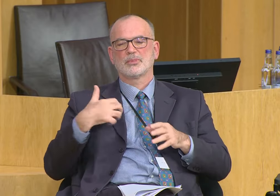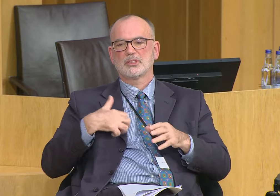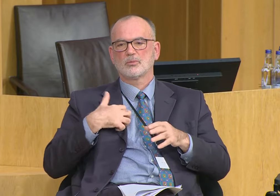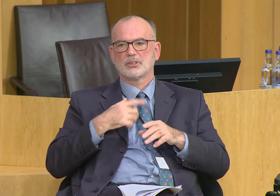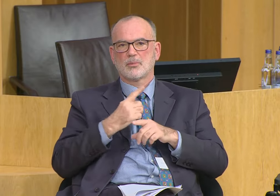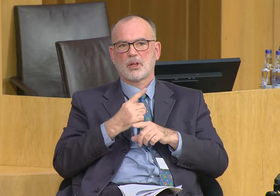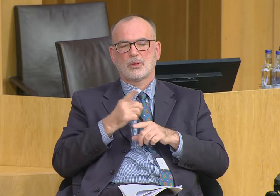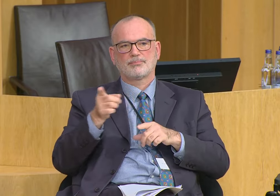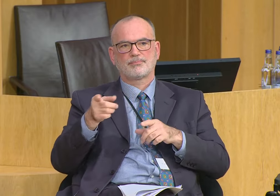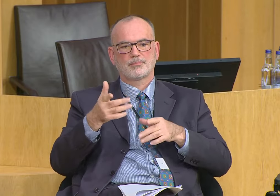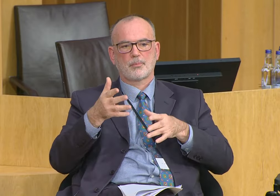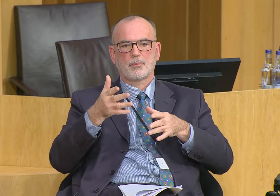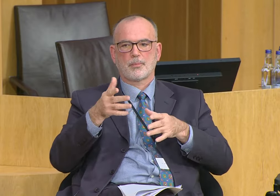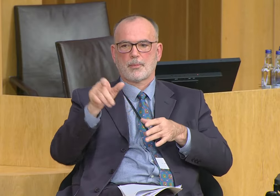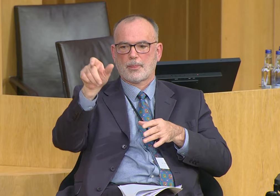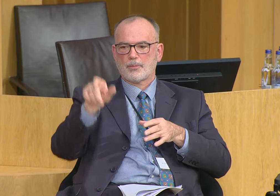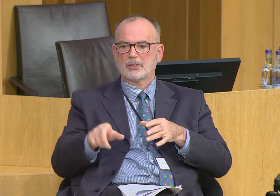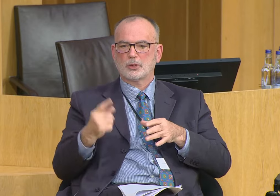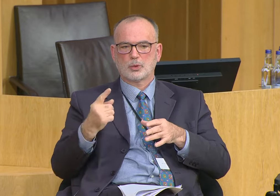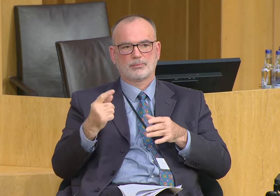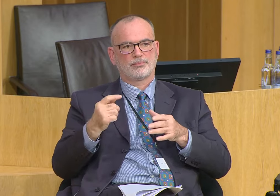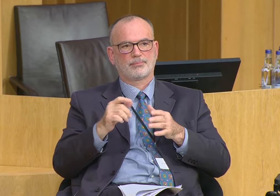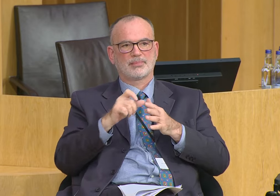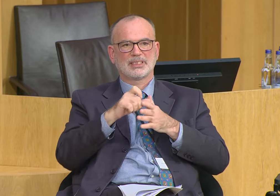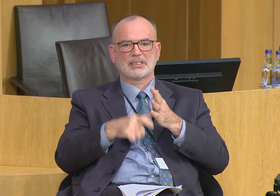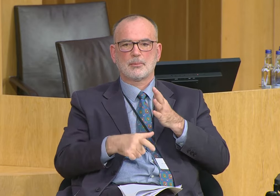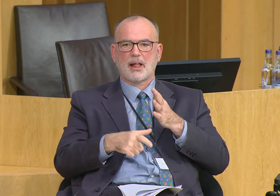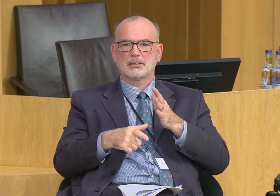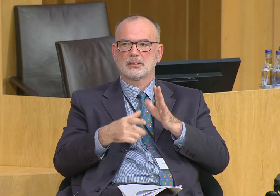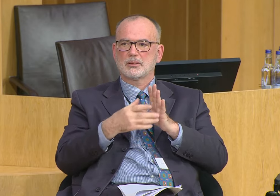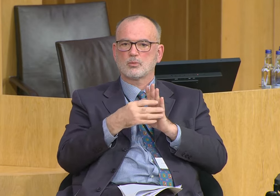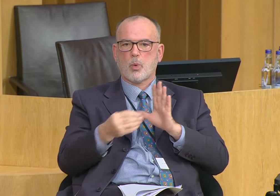in there because I forgot earlier on. So just what Hannah was talking about,